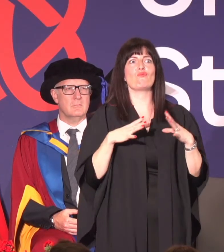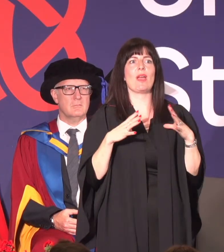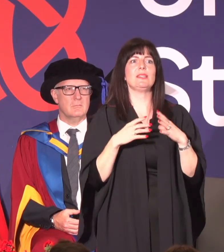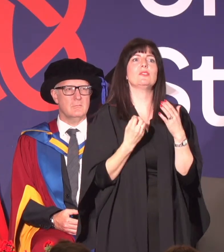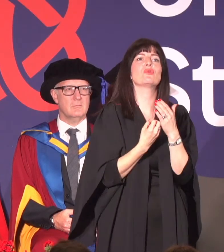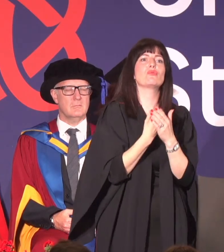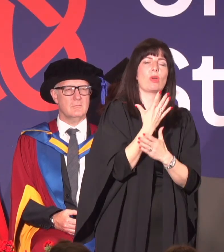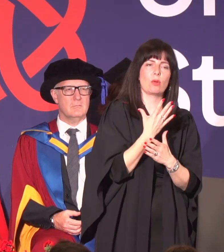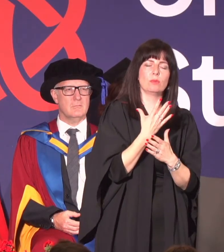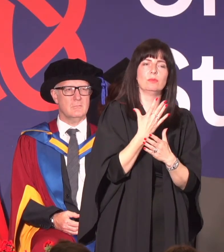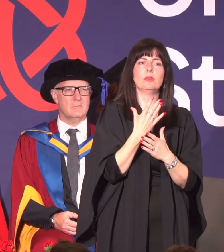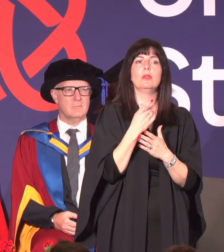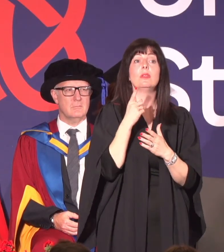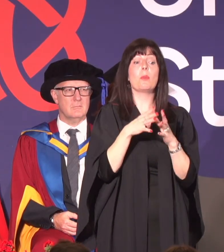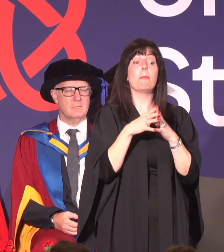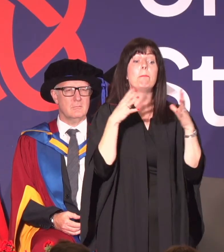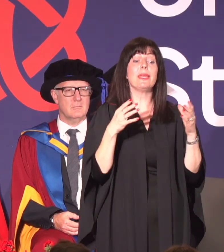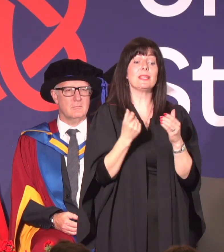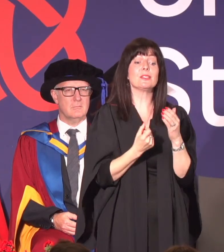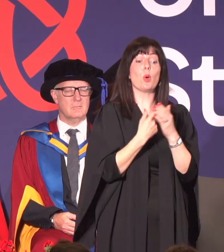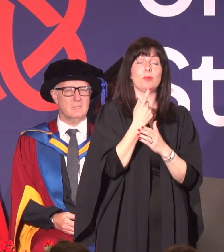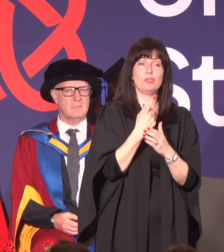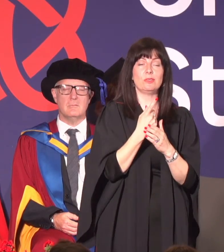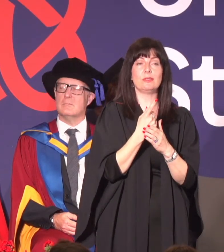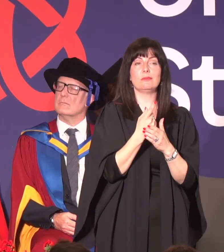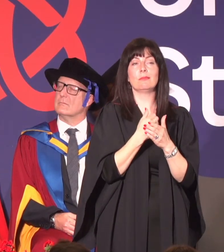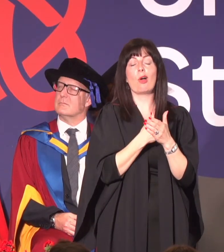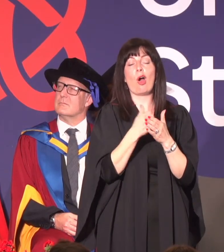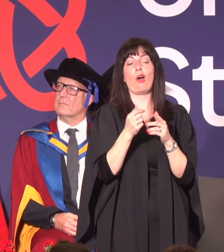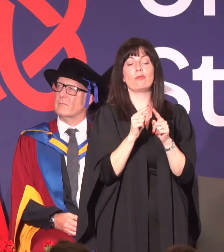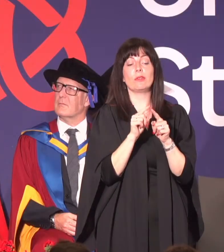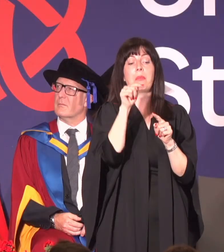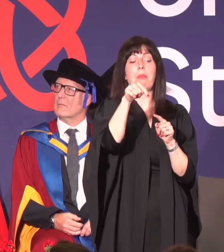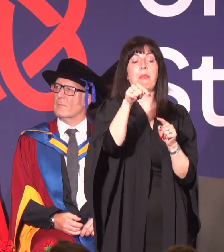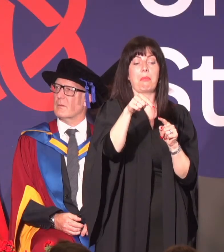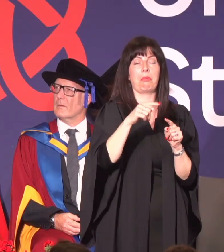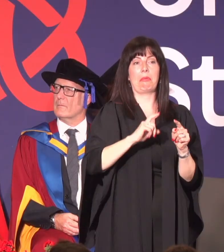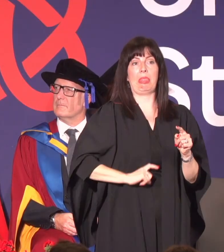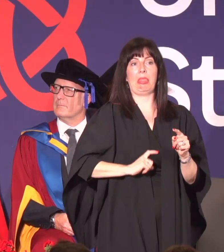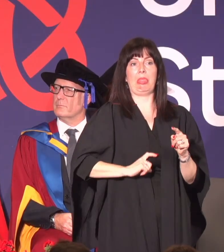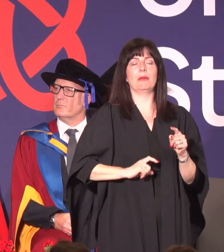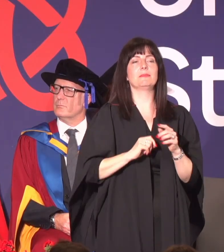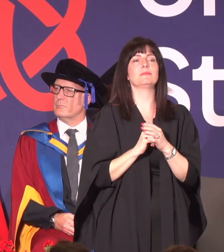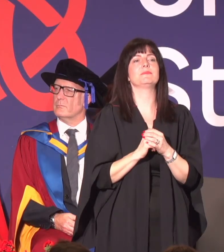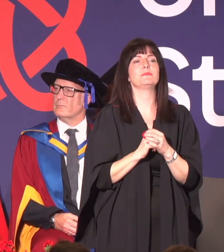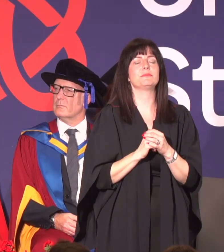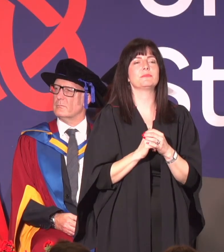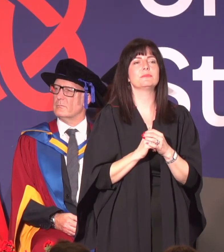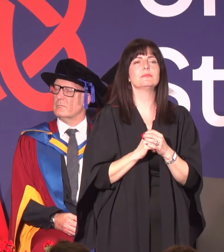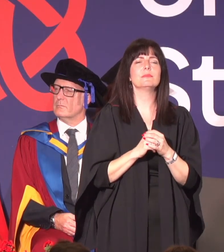Your biggest opportunities are often just on the other side of that discomfort. In this fast-changing world,